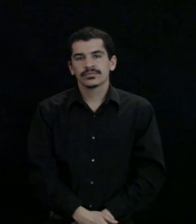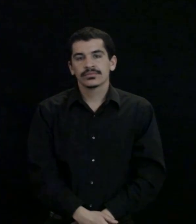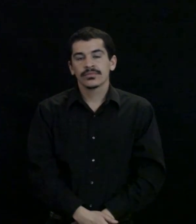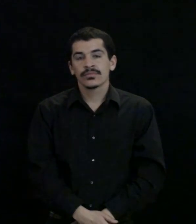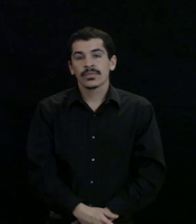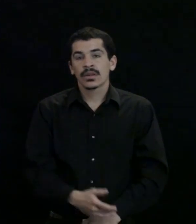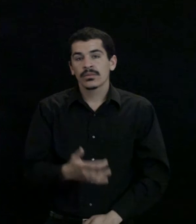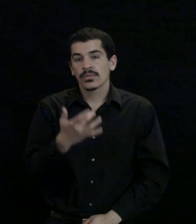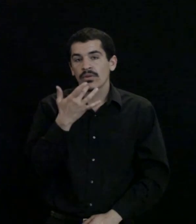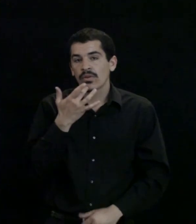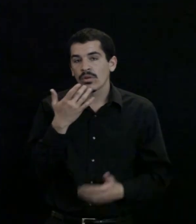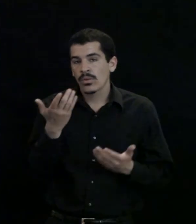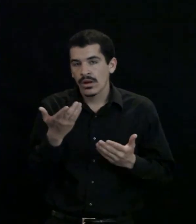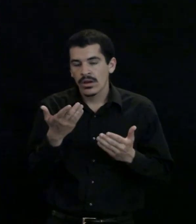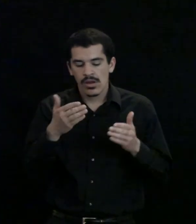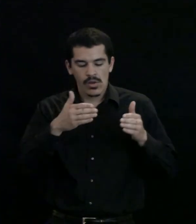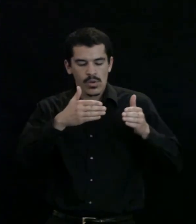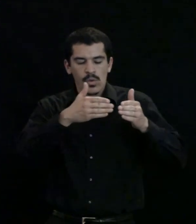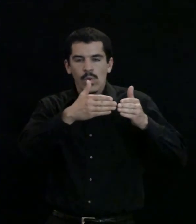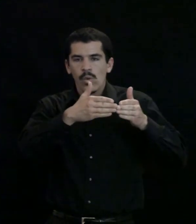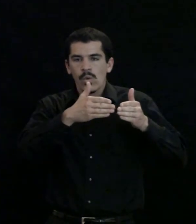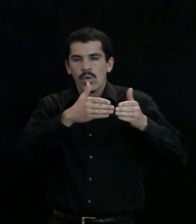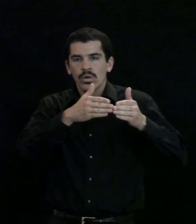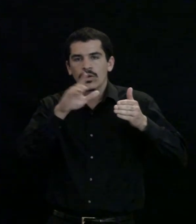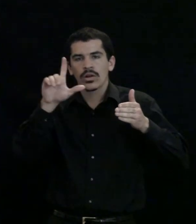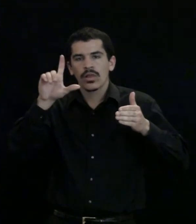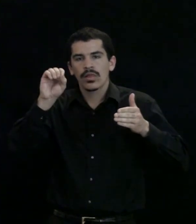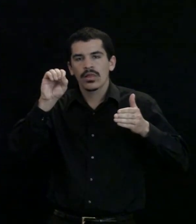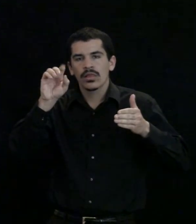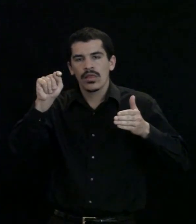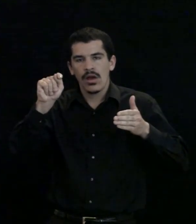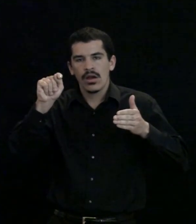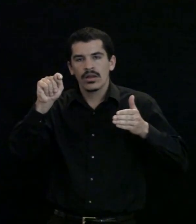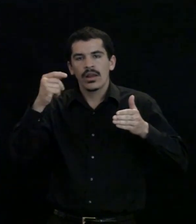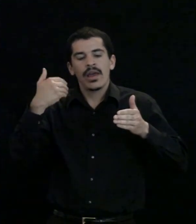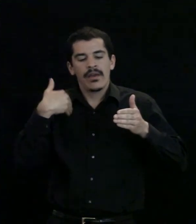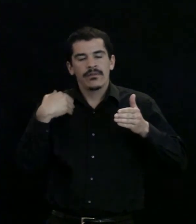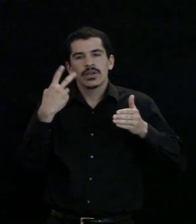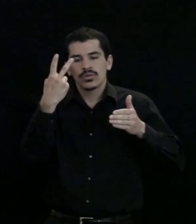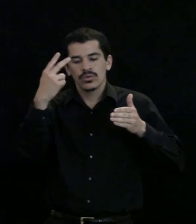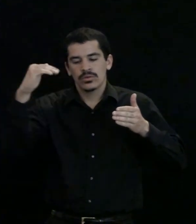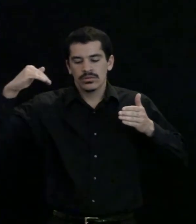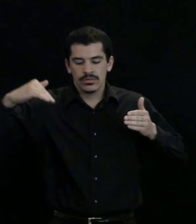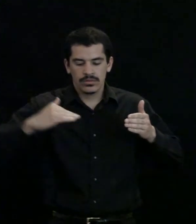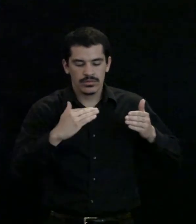Prefer corner lot with 2 access points.